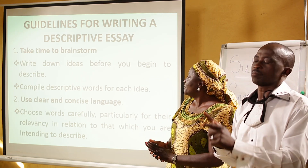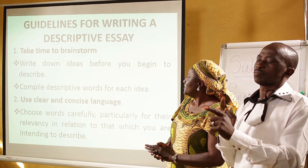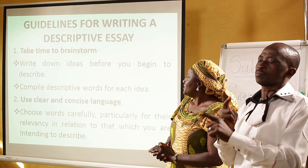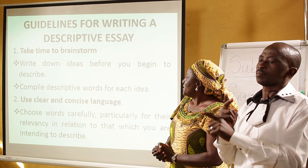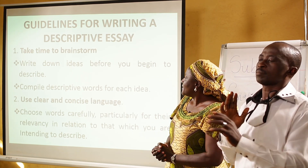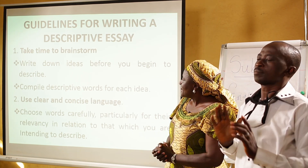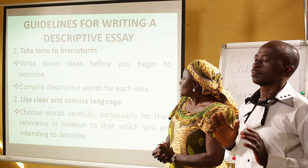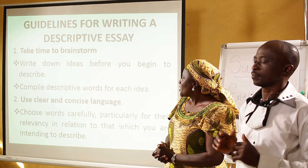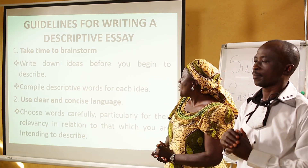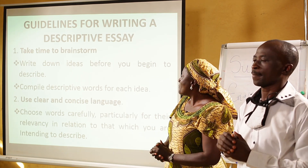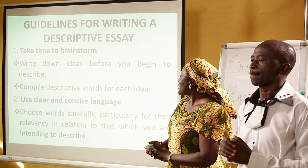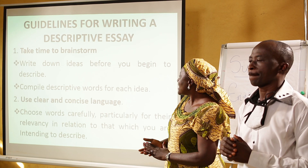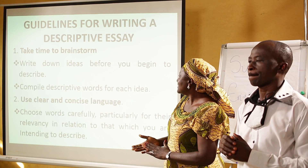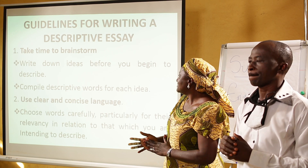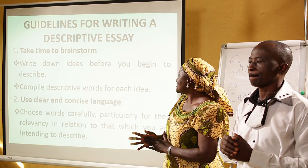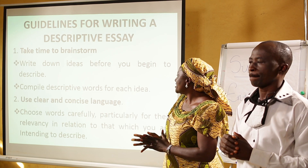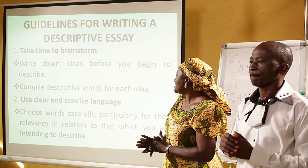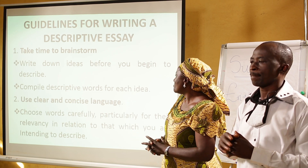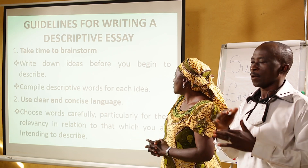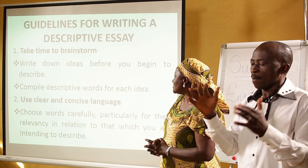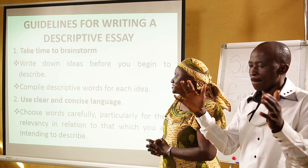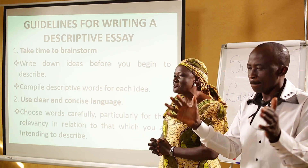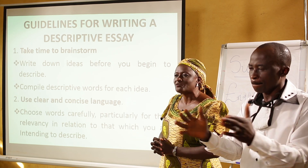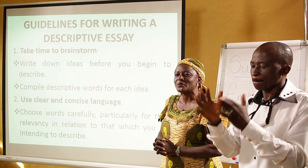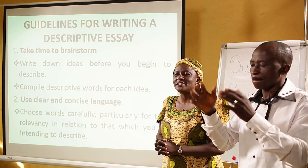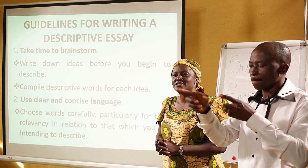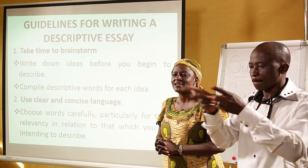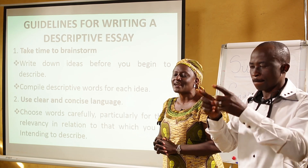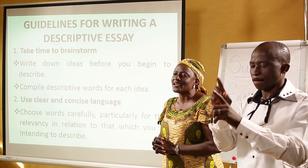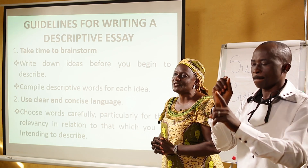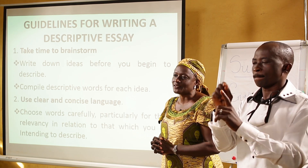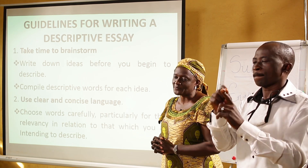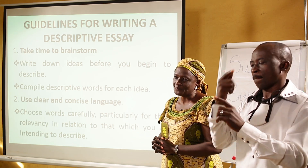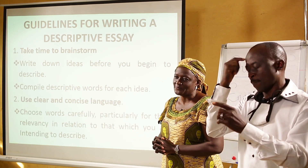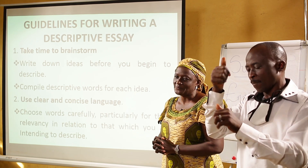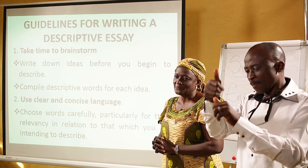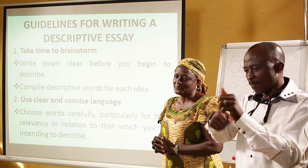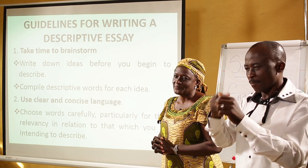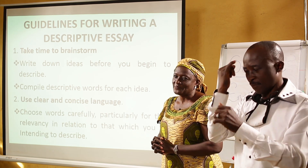points. Then compile descriptive words for each idea.